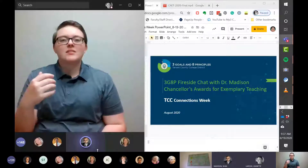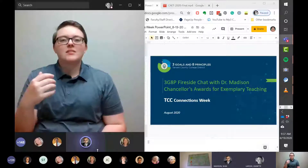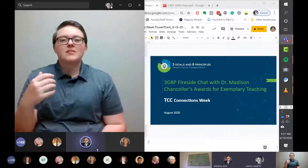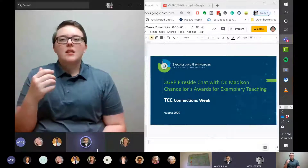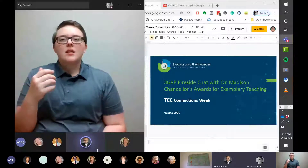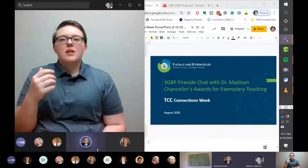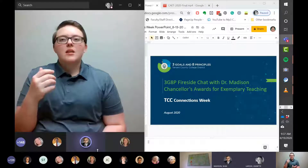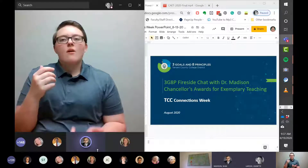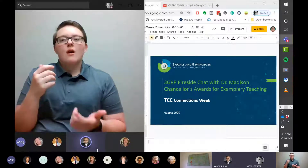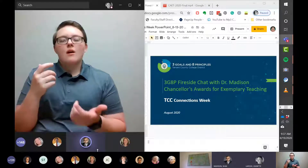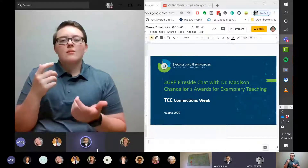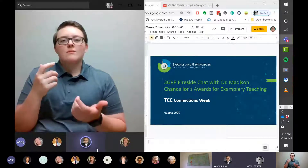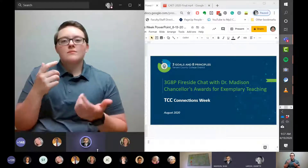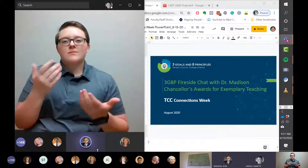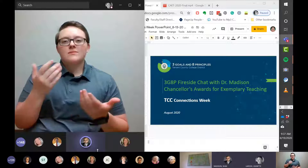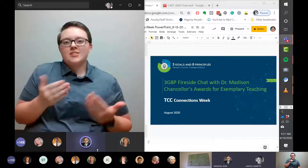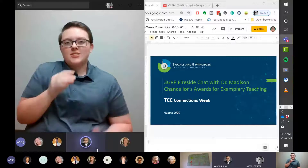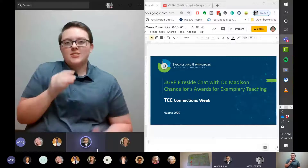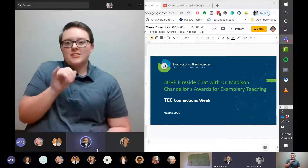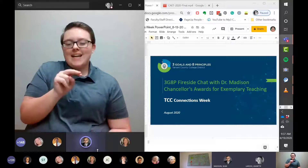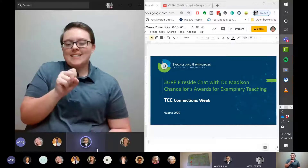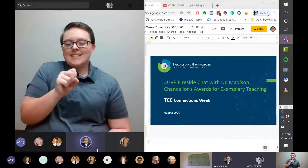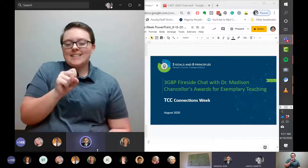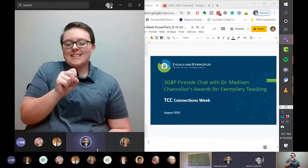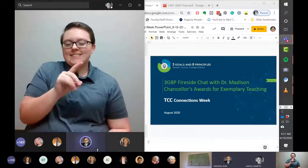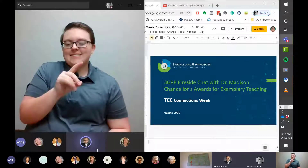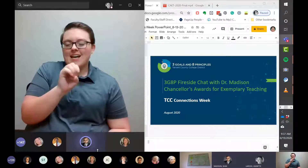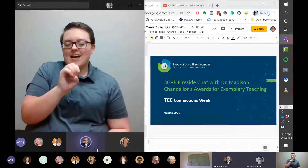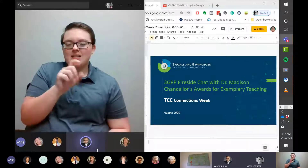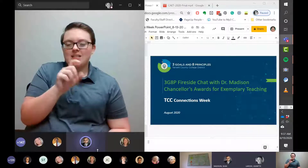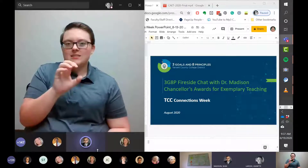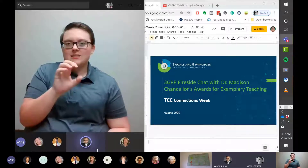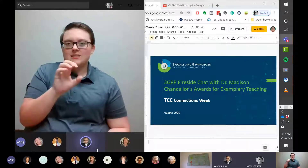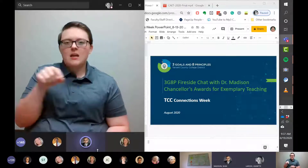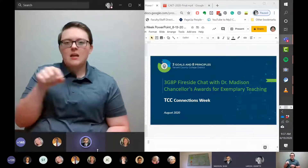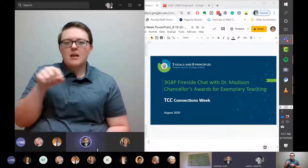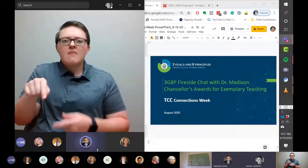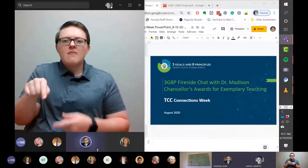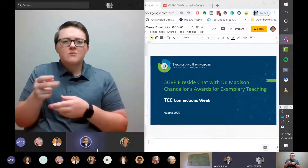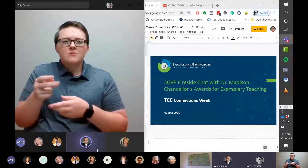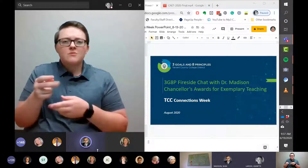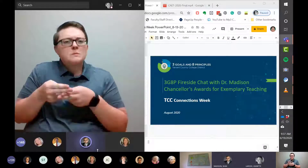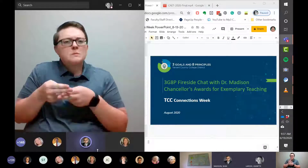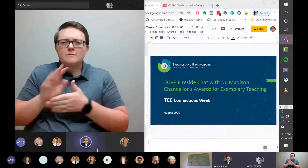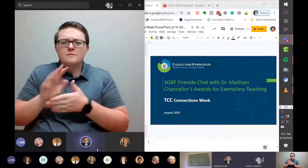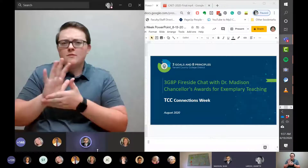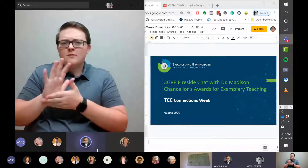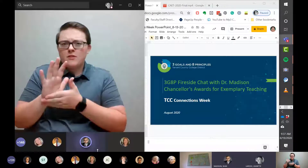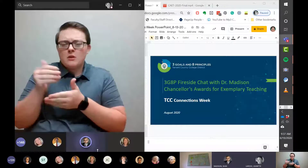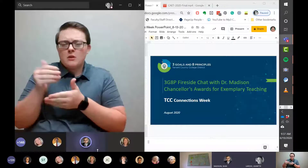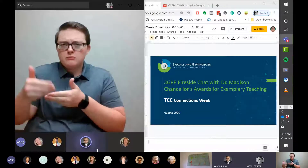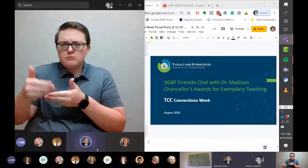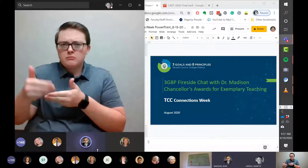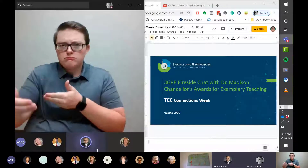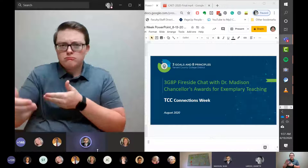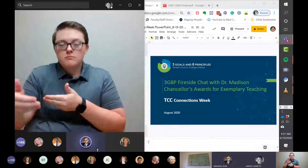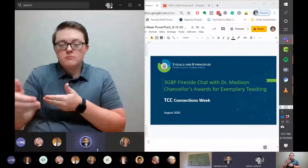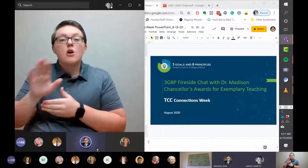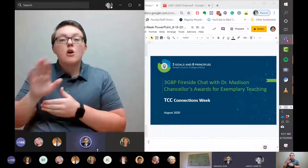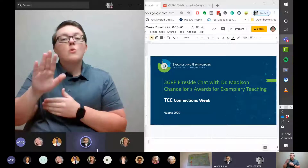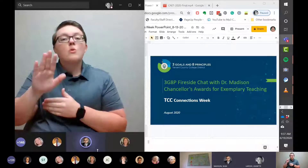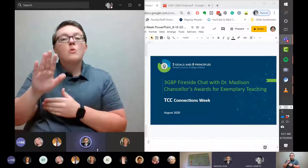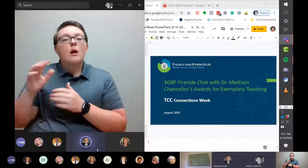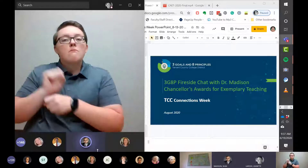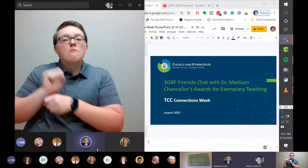Inside TCC. This series of short instructional videos has been developed by your peers